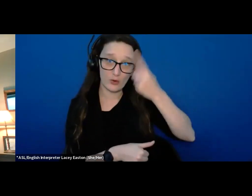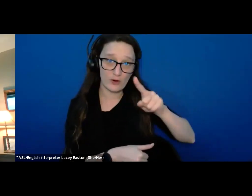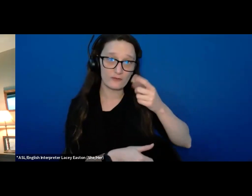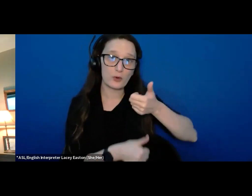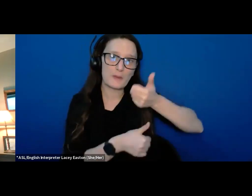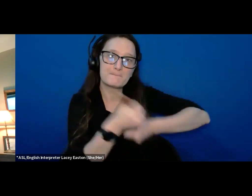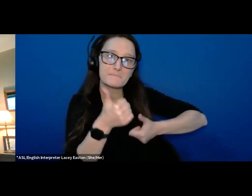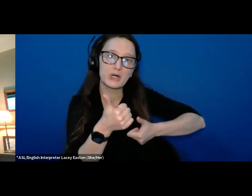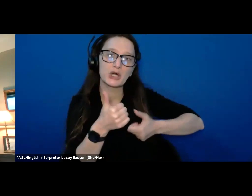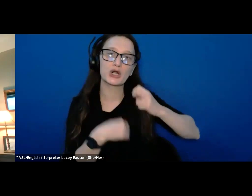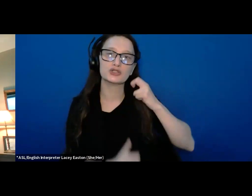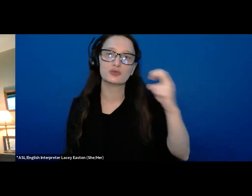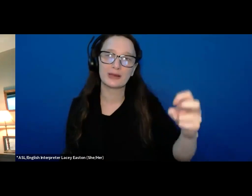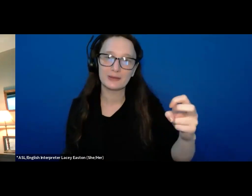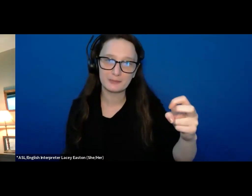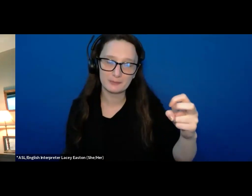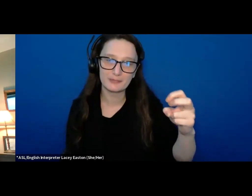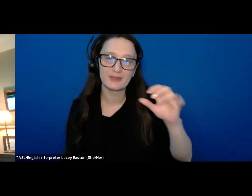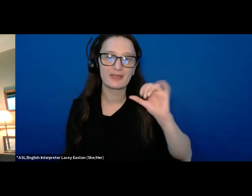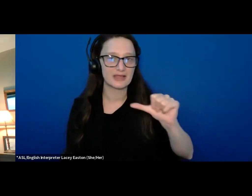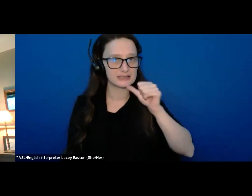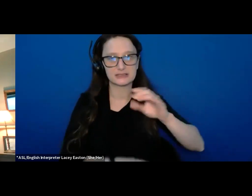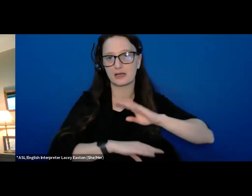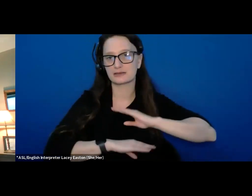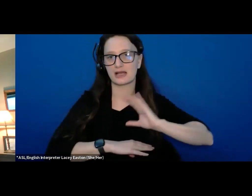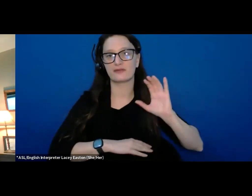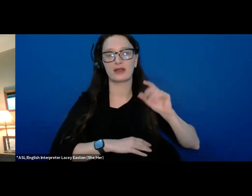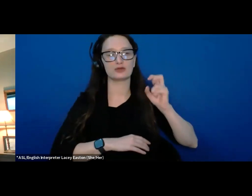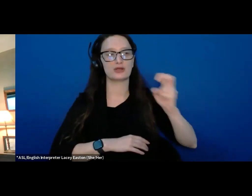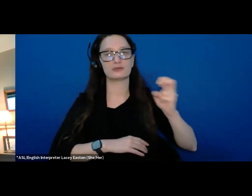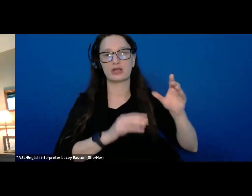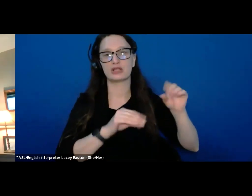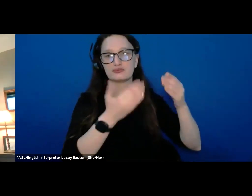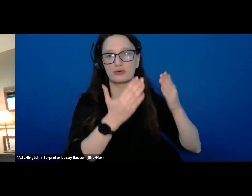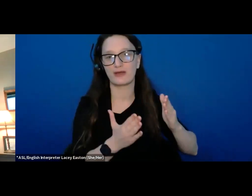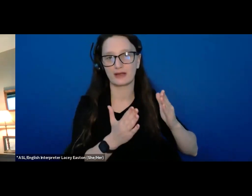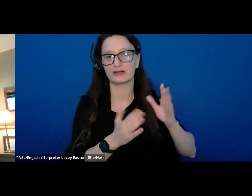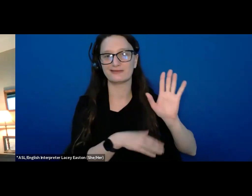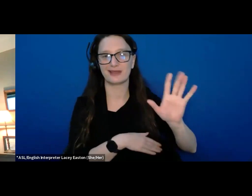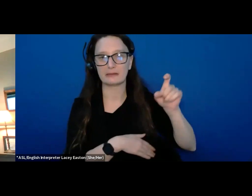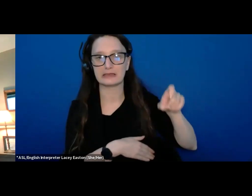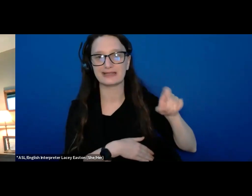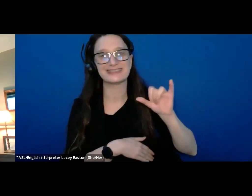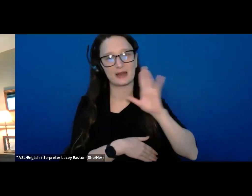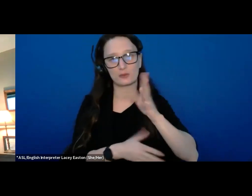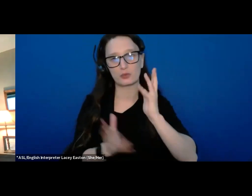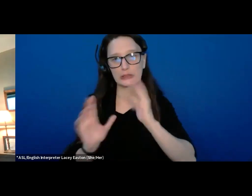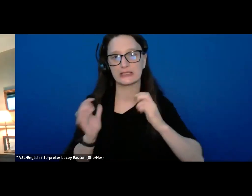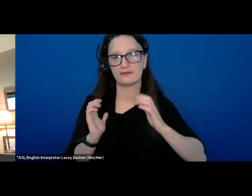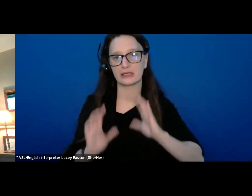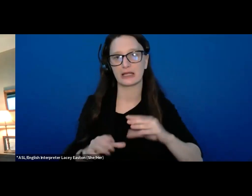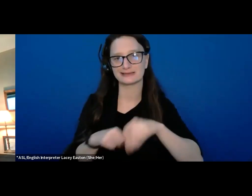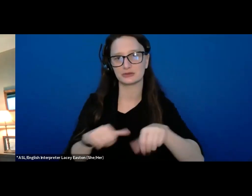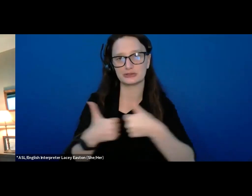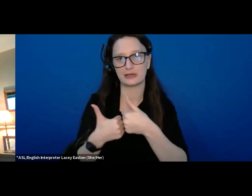the needs of our transportation providers, and ultimately then would leave our clients in a tough spot. And so I will just say DDS heard loud and clear. I